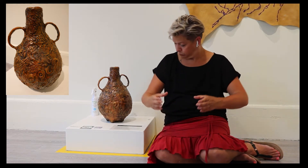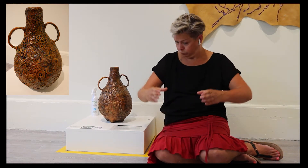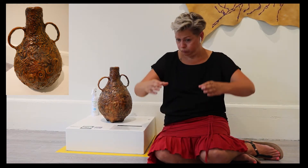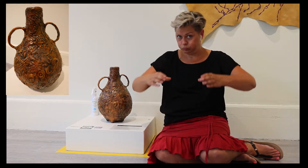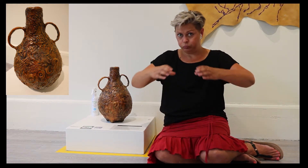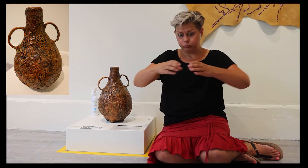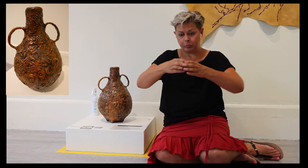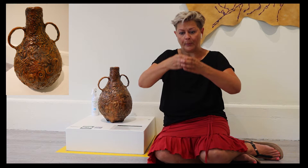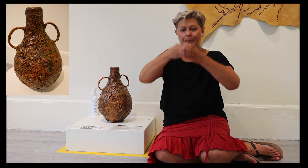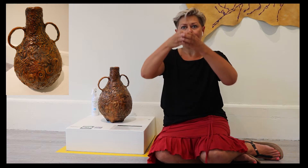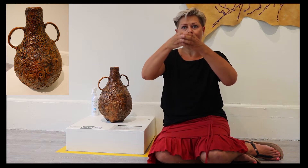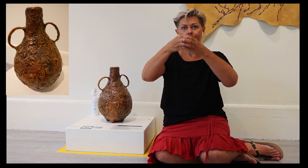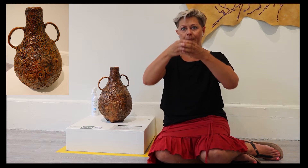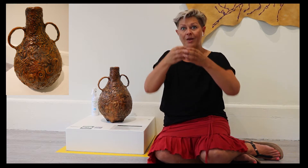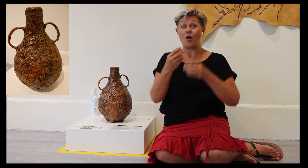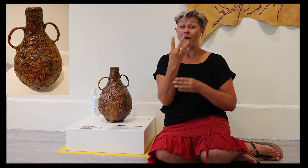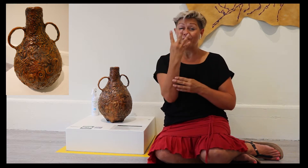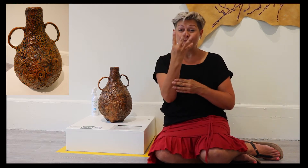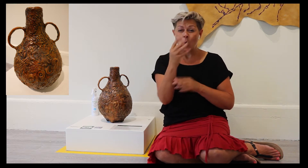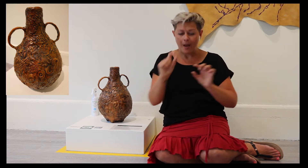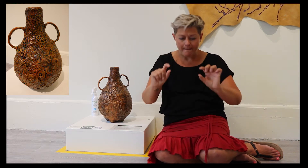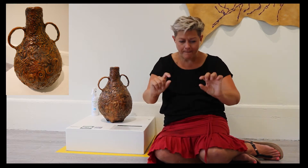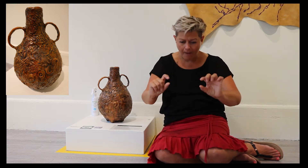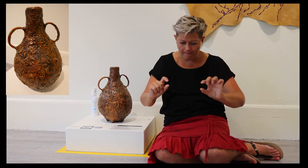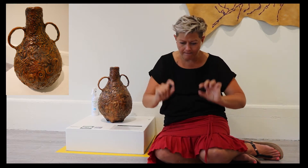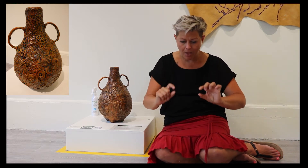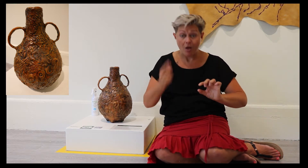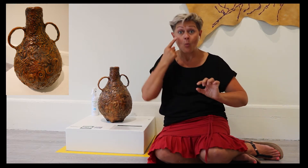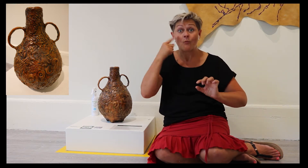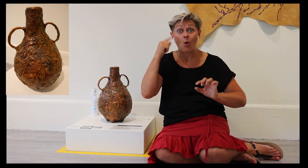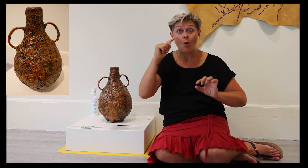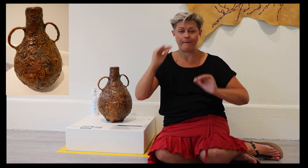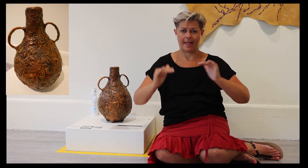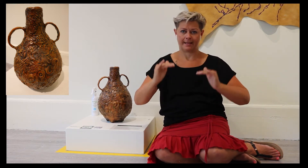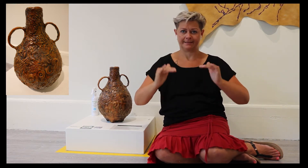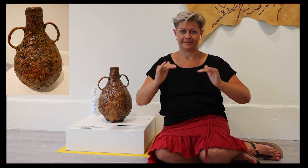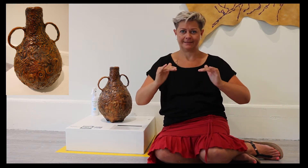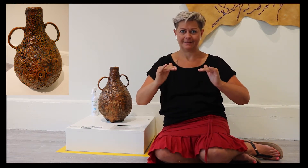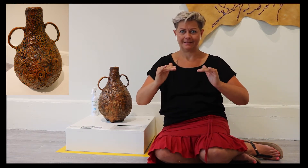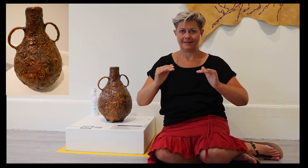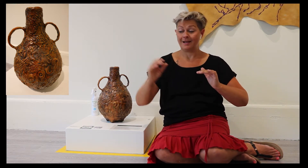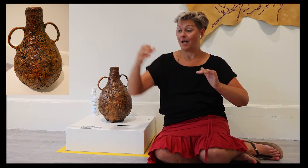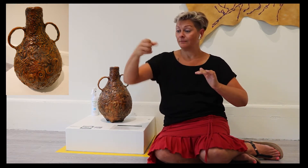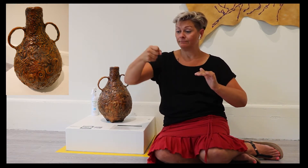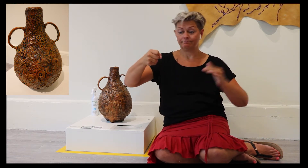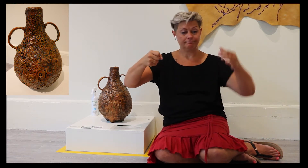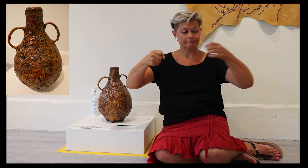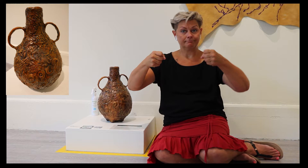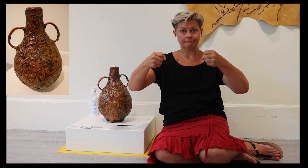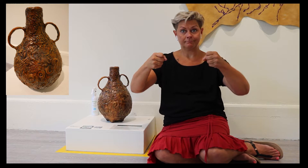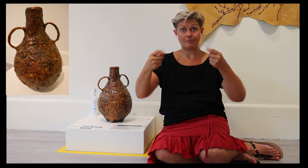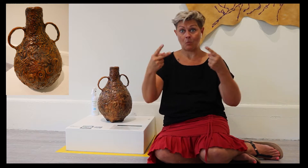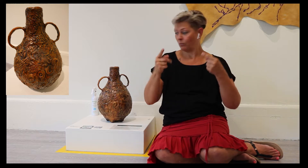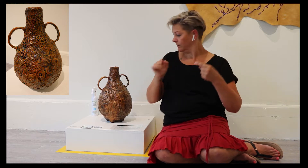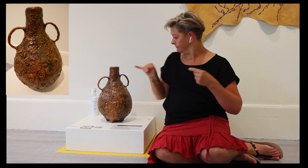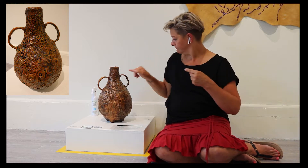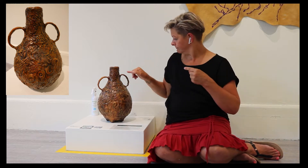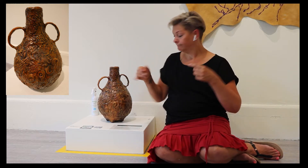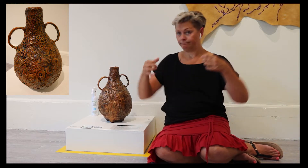neck, resting on 4 small legs to give it balance. 2 handles have been affixed on either side of the base of the narrow